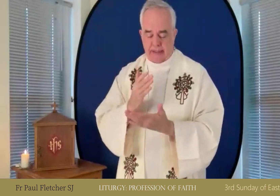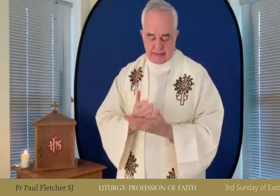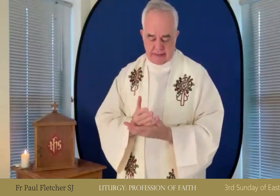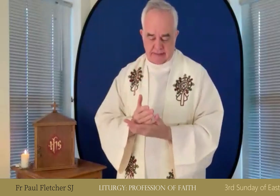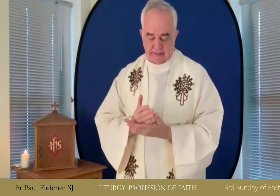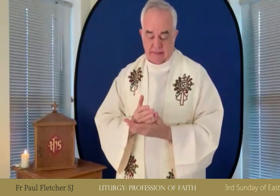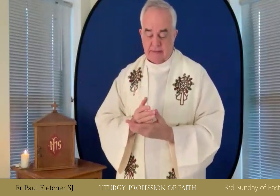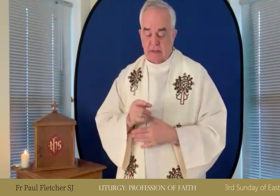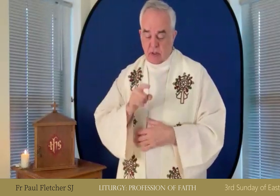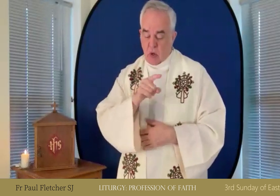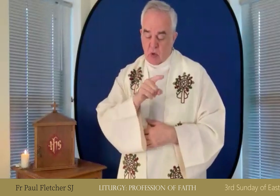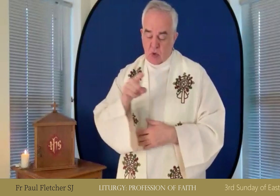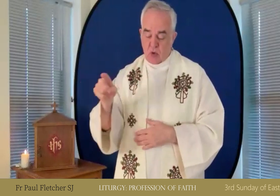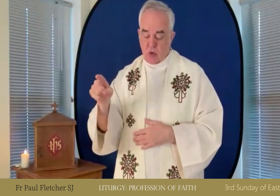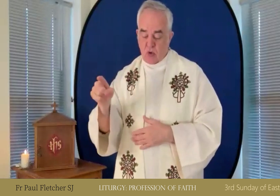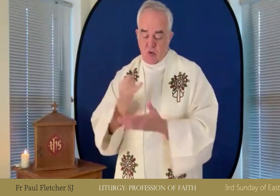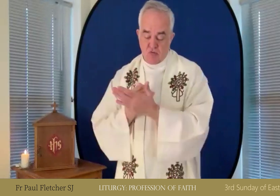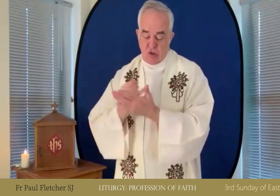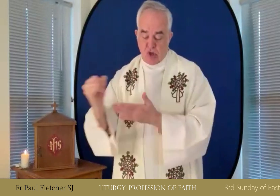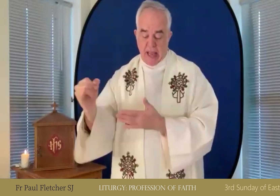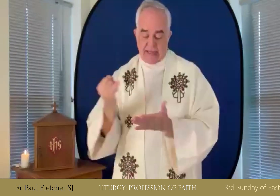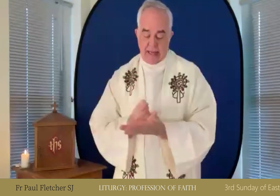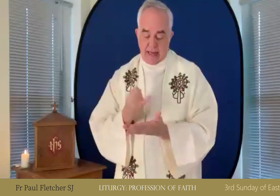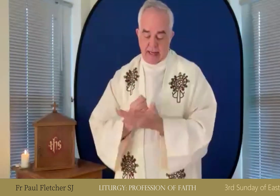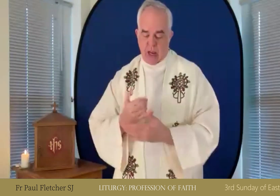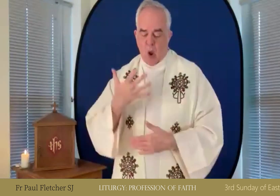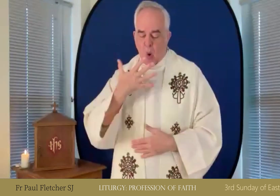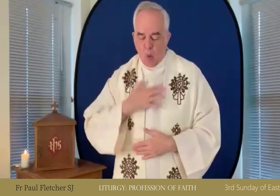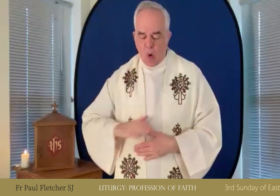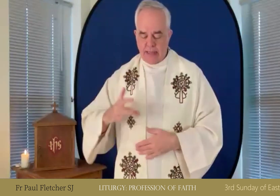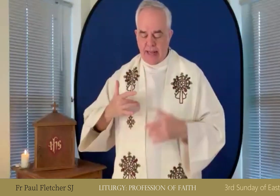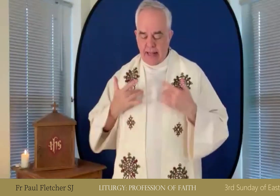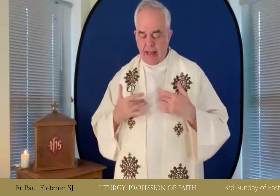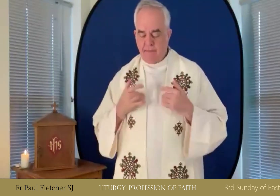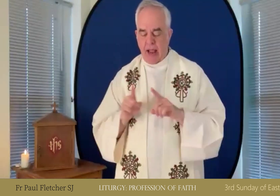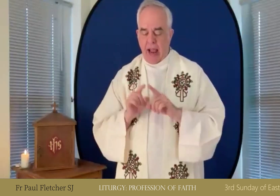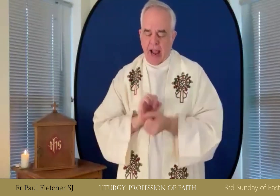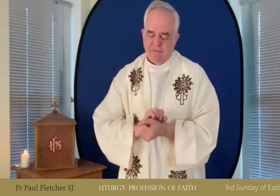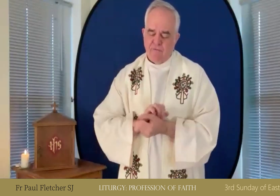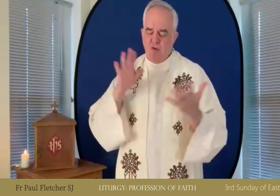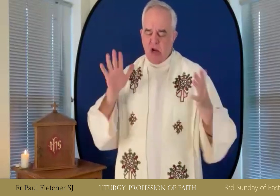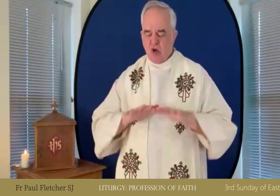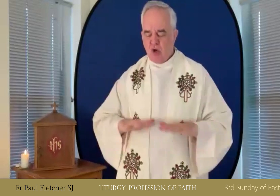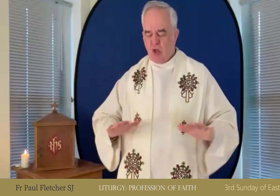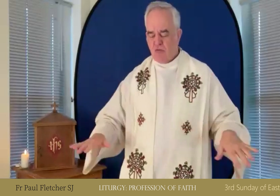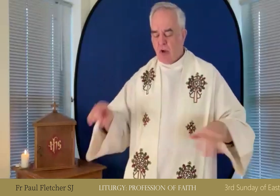promises? Do you, with that sin, want to live as free children